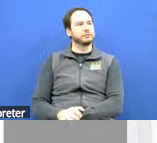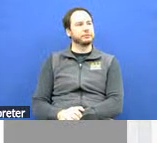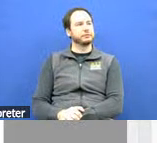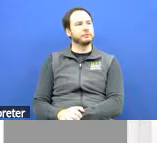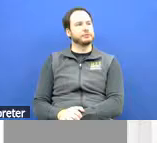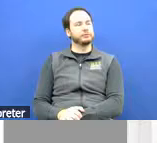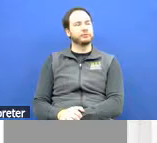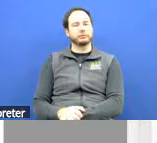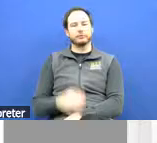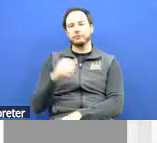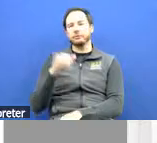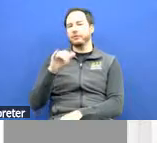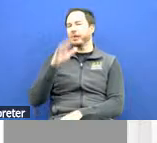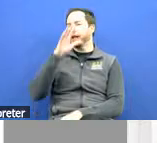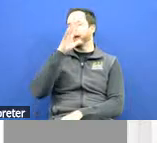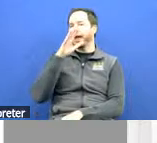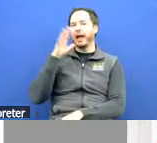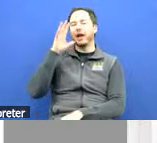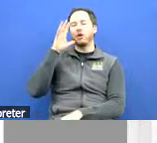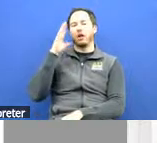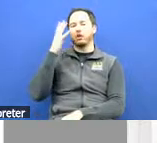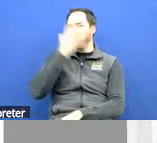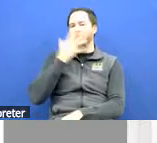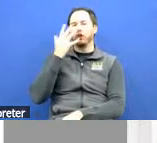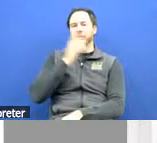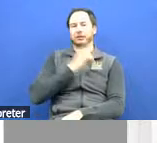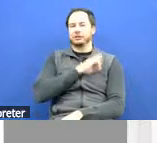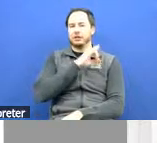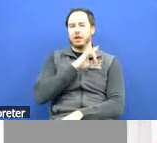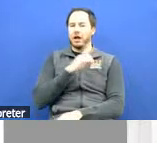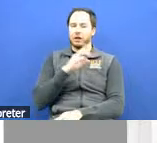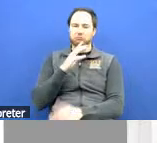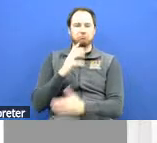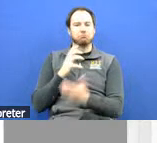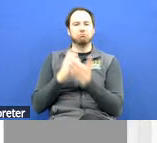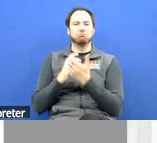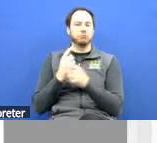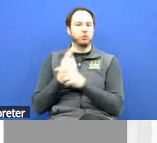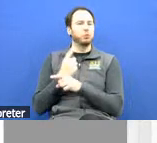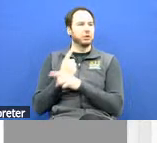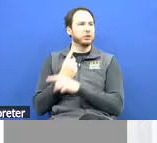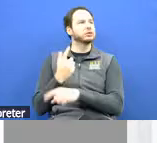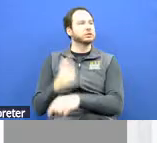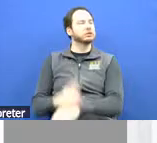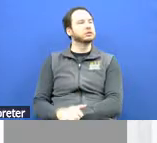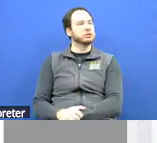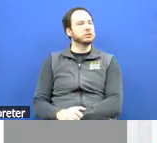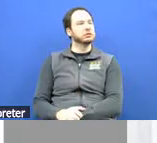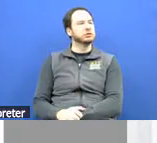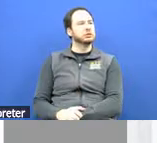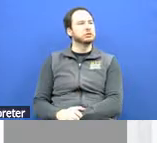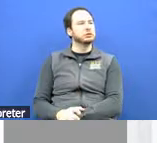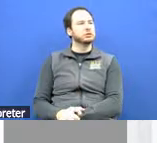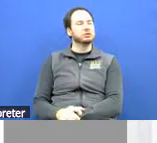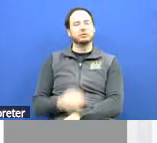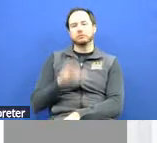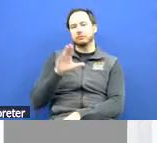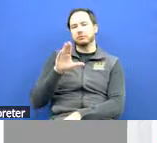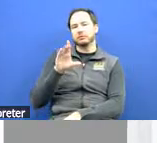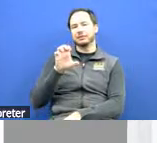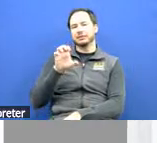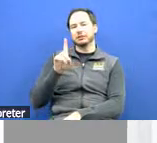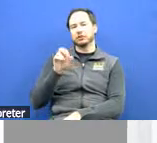the agricultural looking sheds, very appropriate at that time. You know, some of the cedar